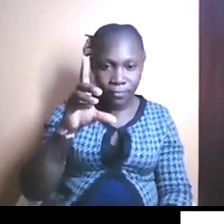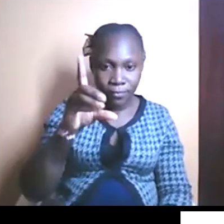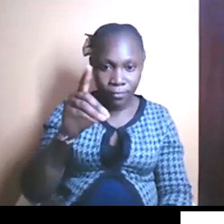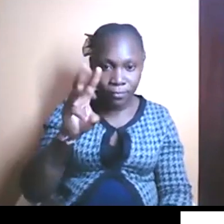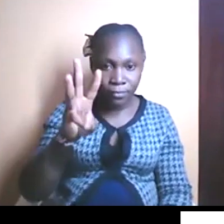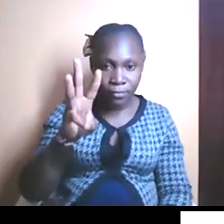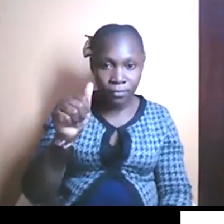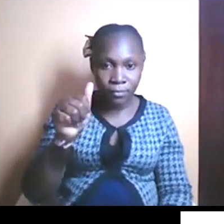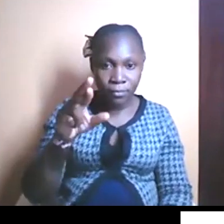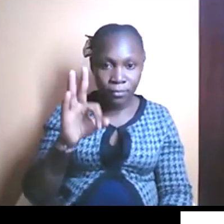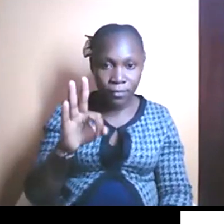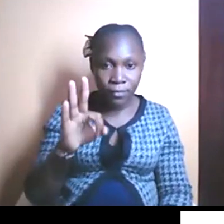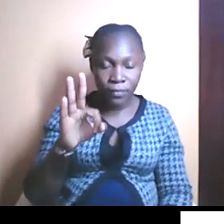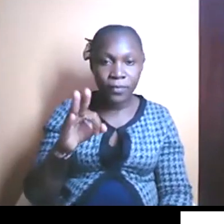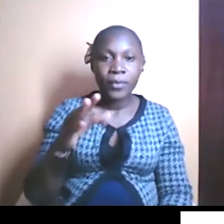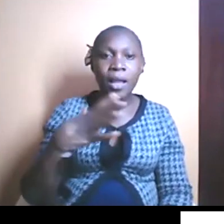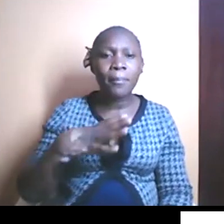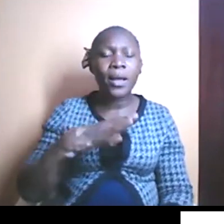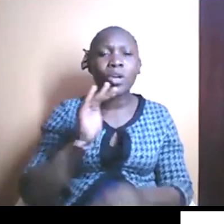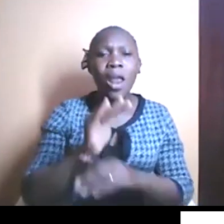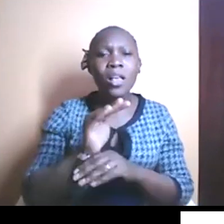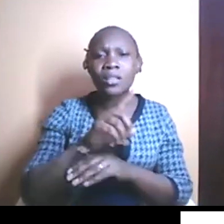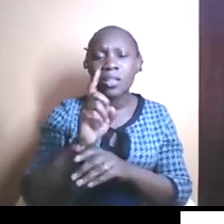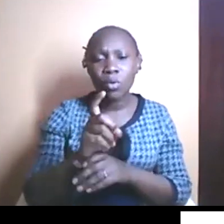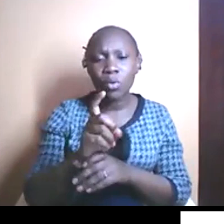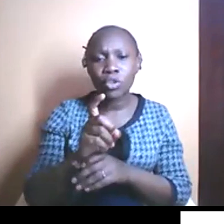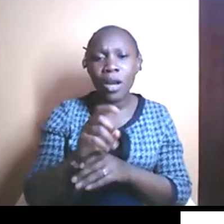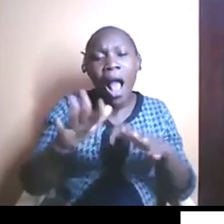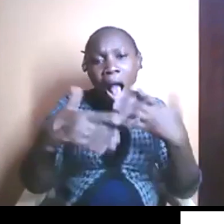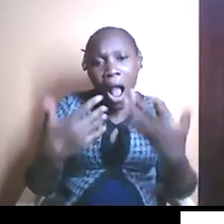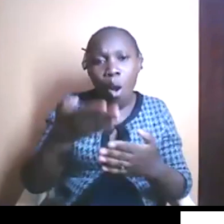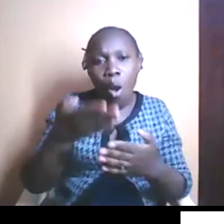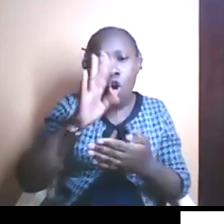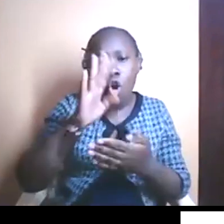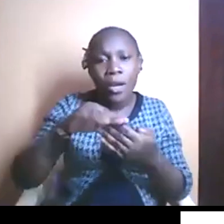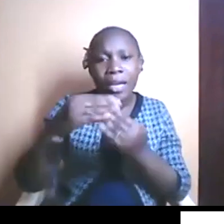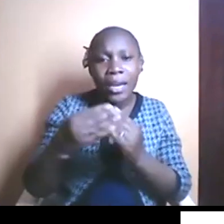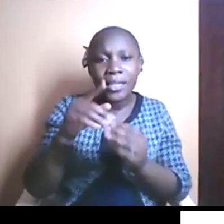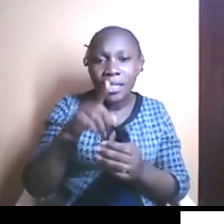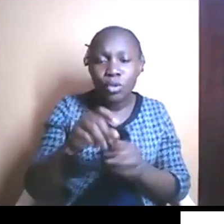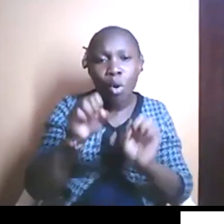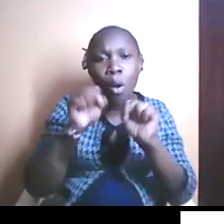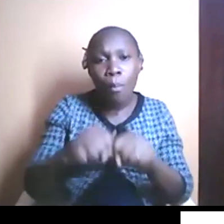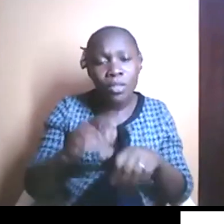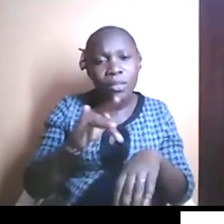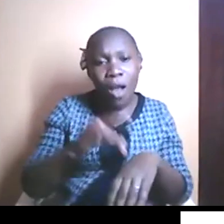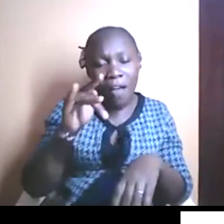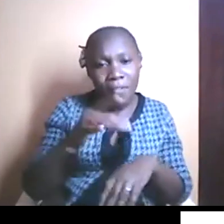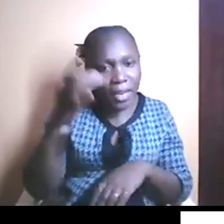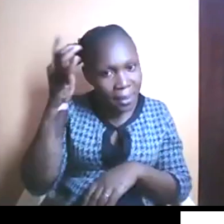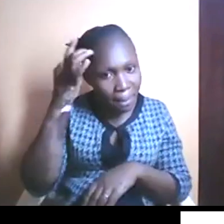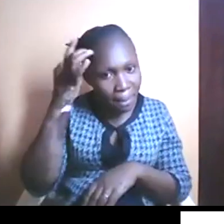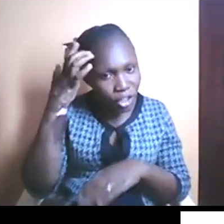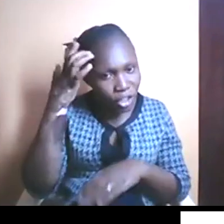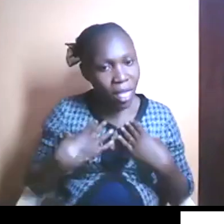body, how you're created, have an effect on your mental health, even as you interact with people in